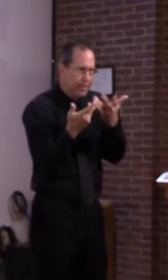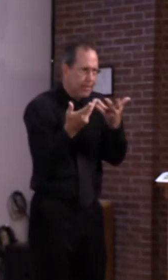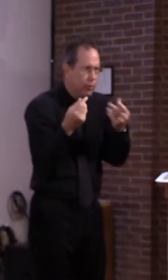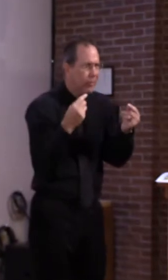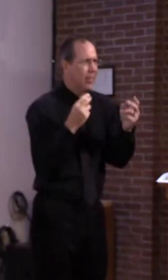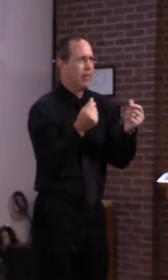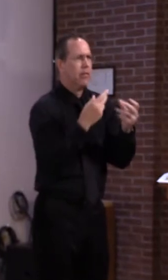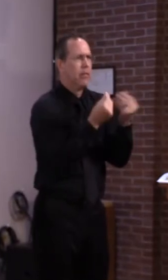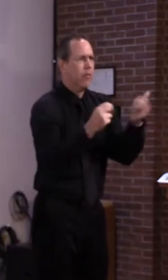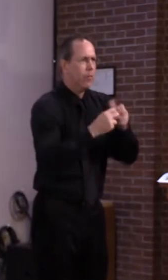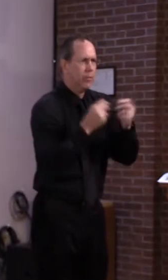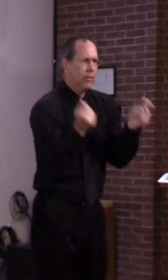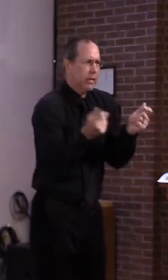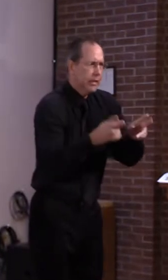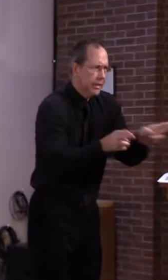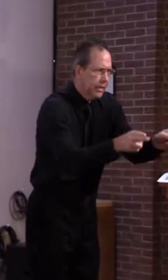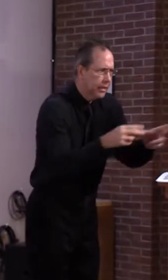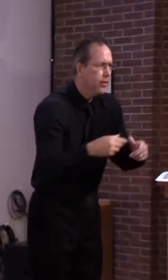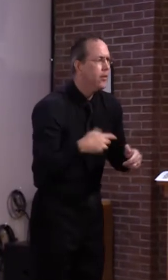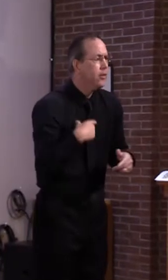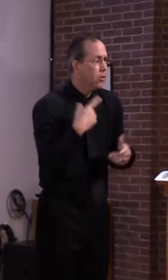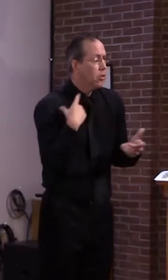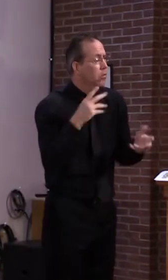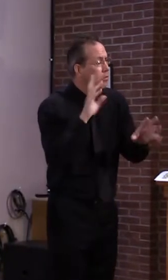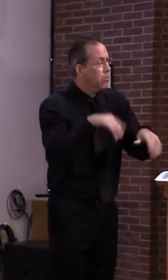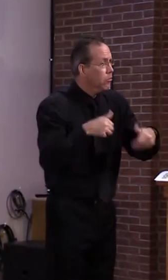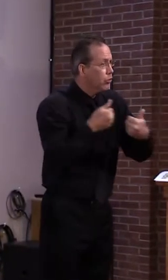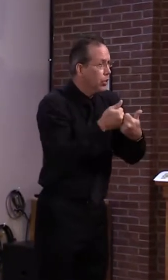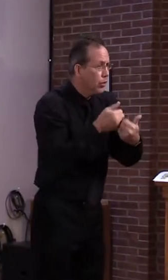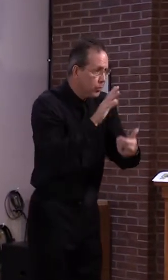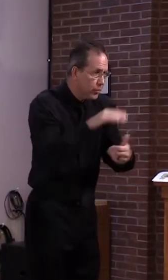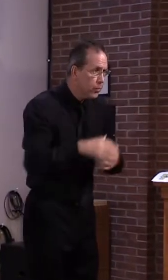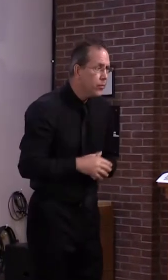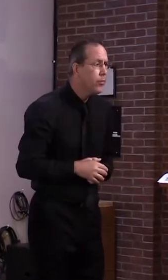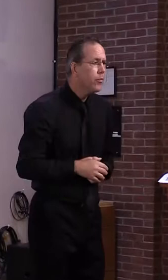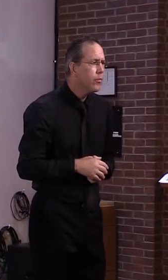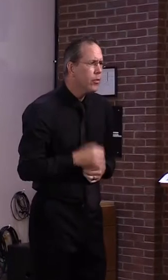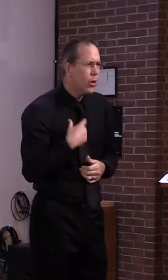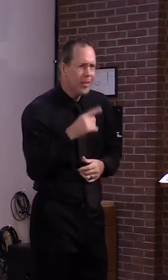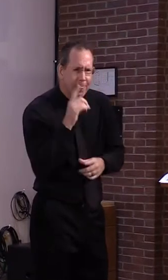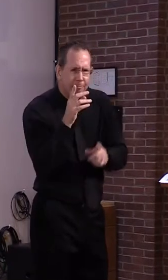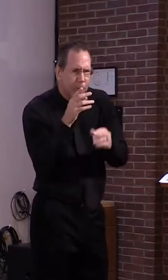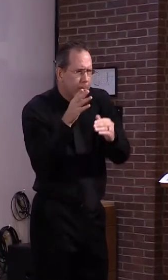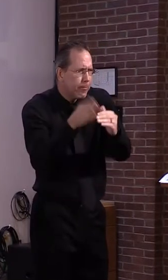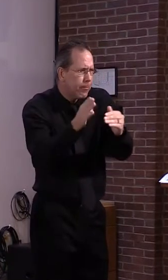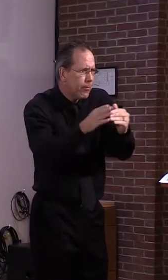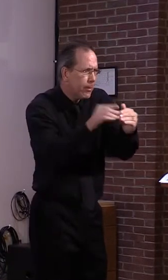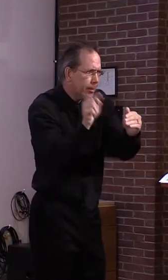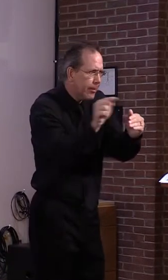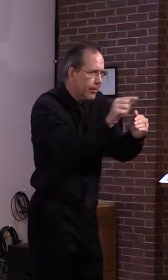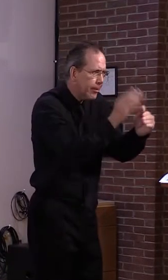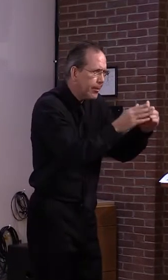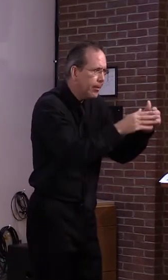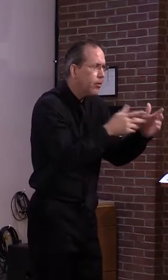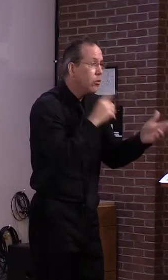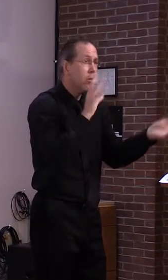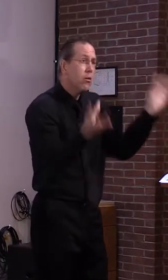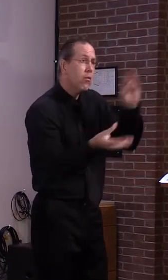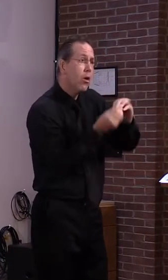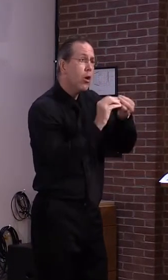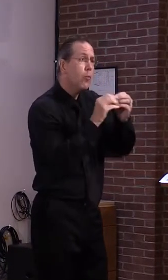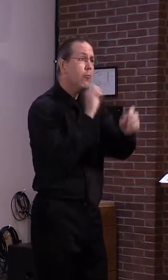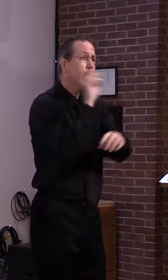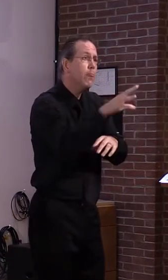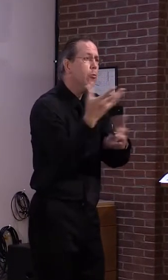are there. We're meeting some of the challenges. I can't give you a number right now because I don't have that number, but we